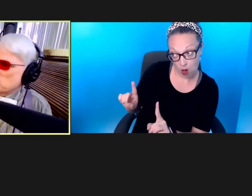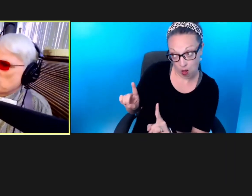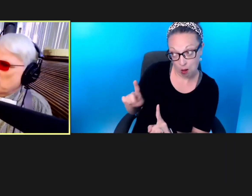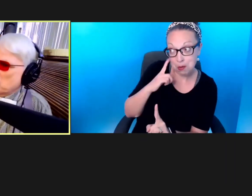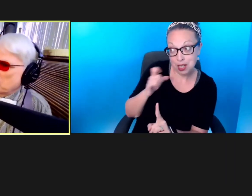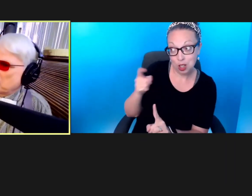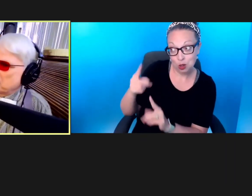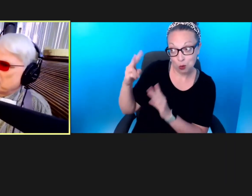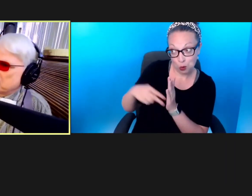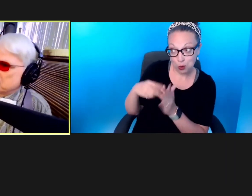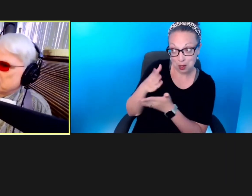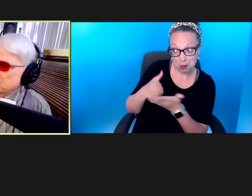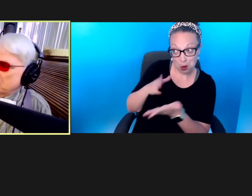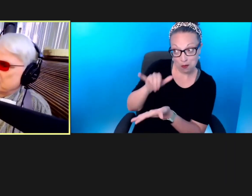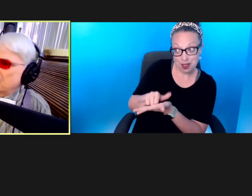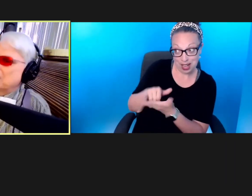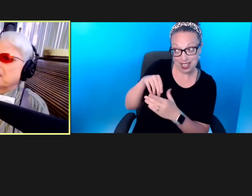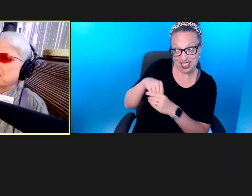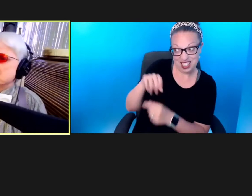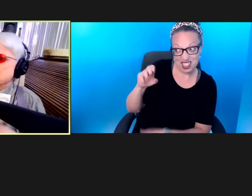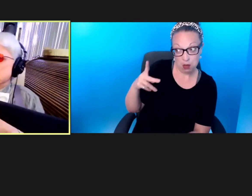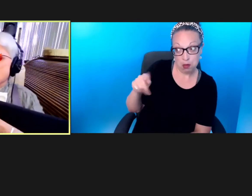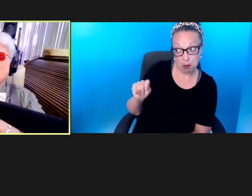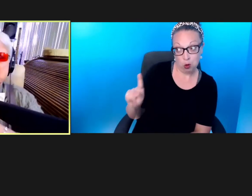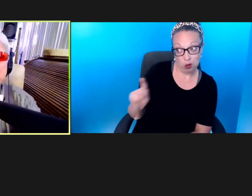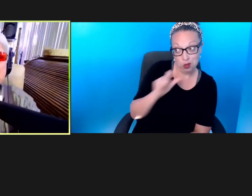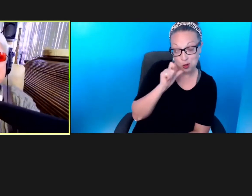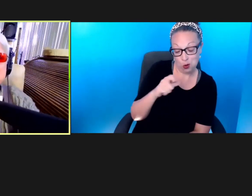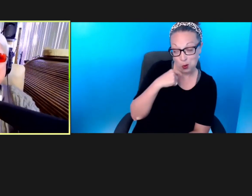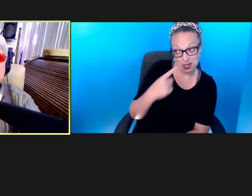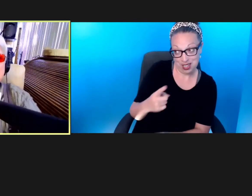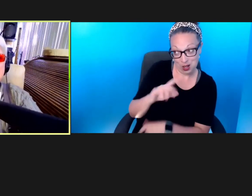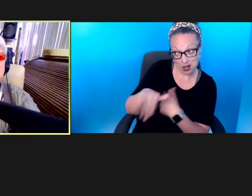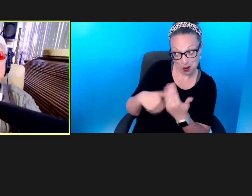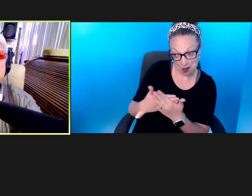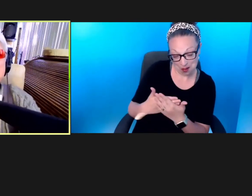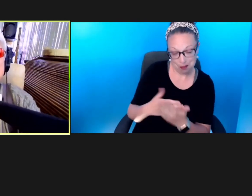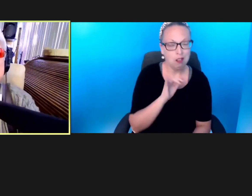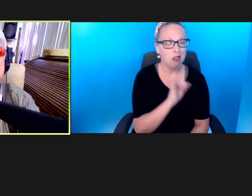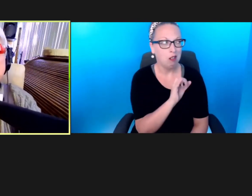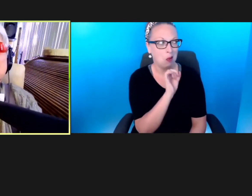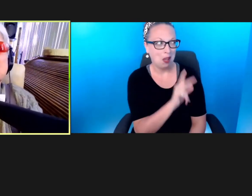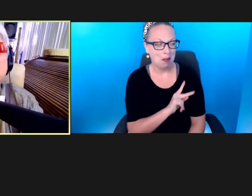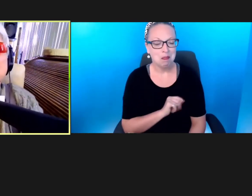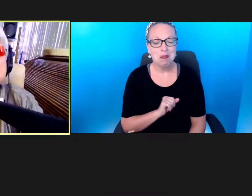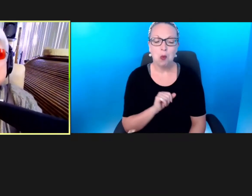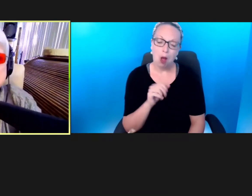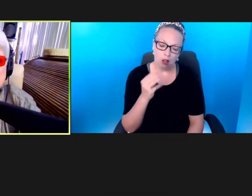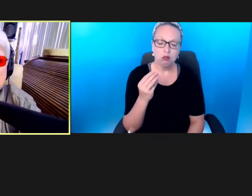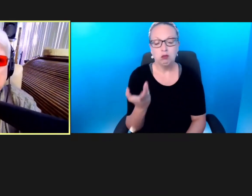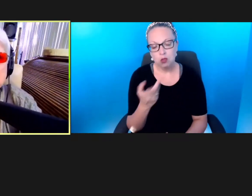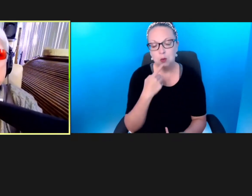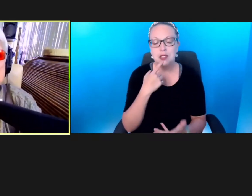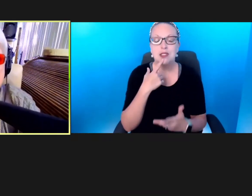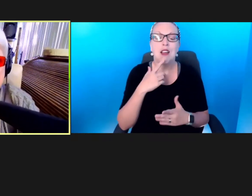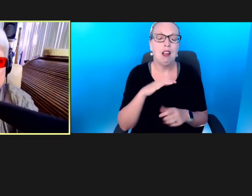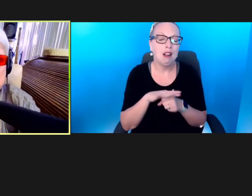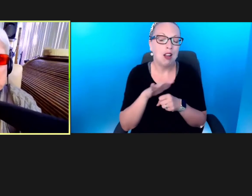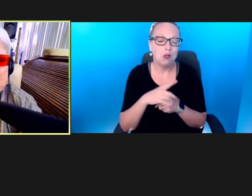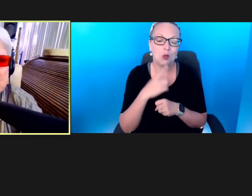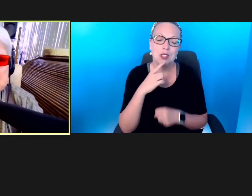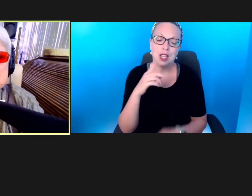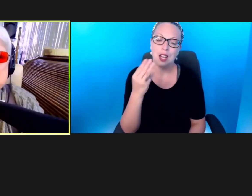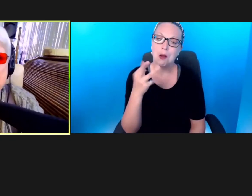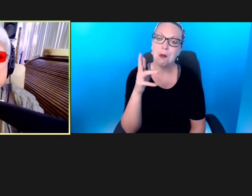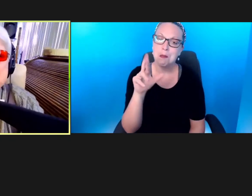read a part of that in September. Okay. Okay. So well, suffice to say that Mrs. Delaney went over the top